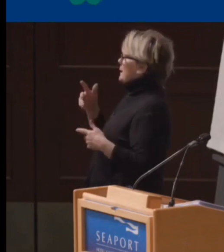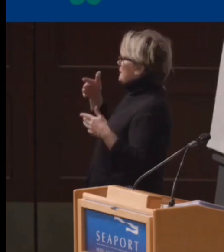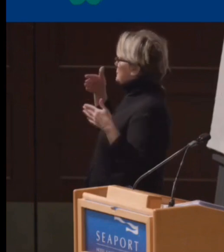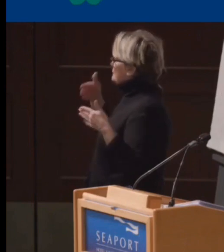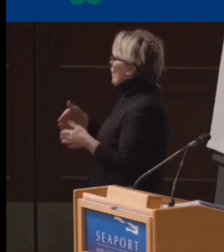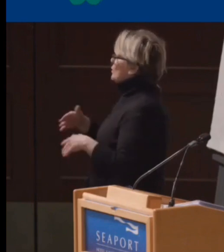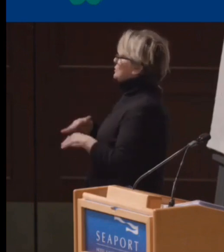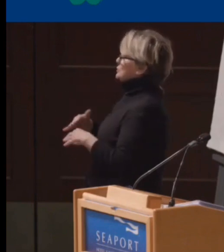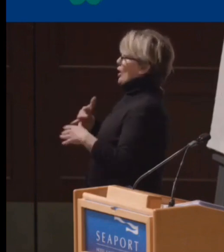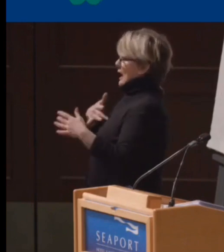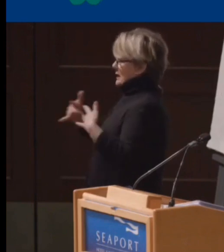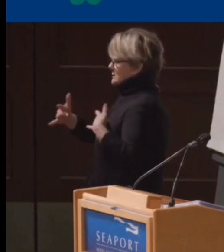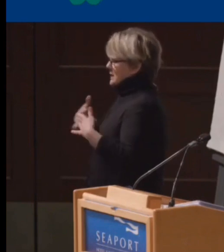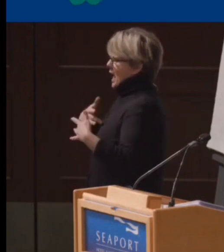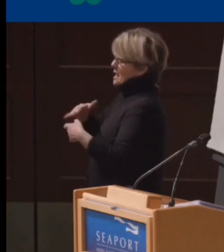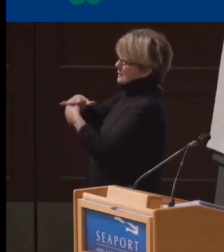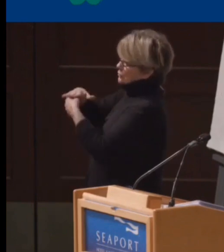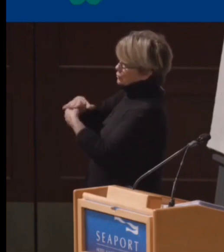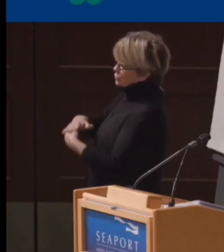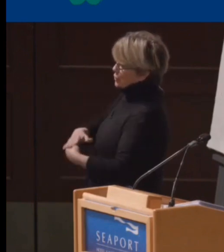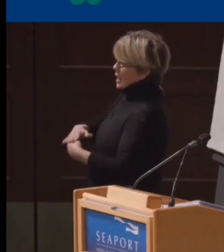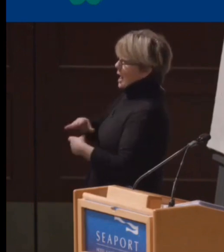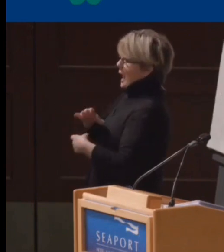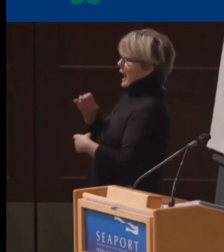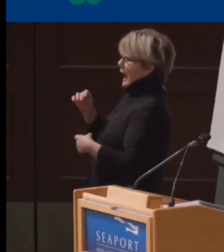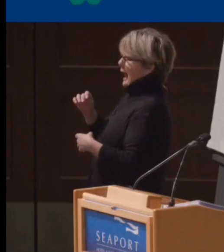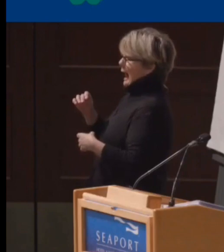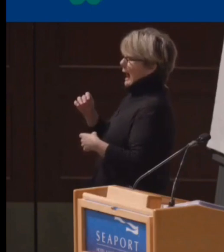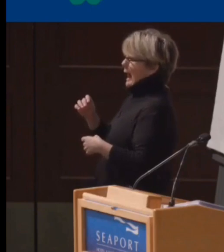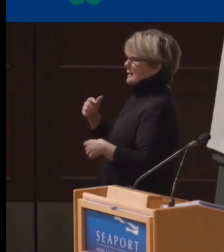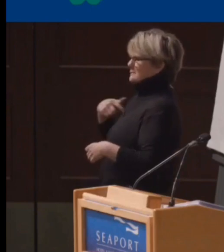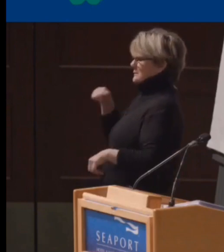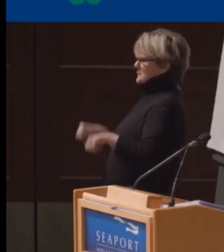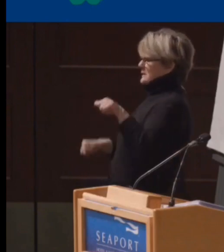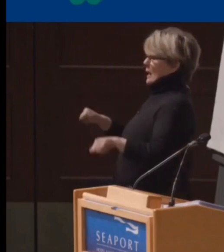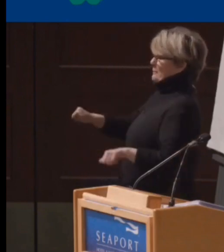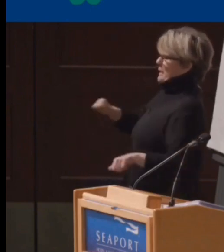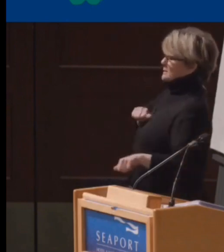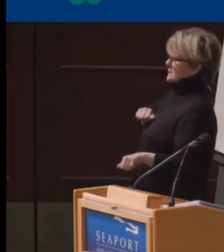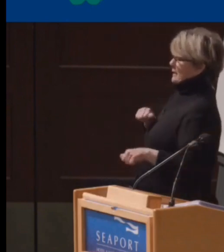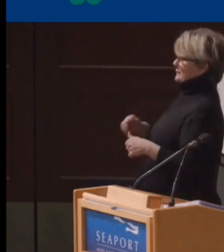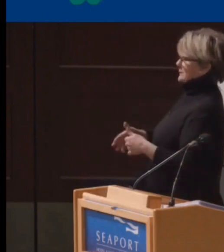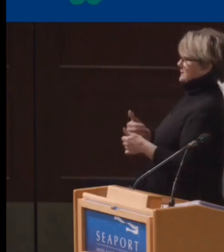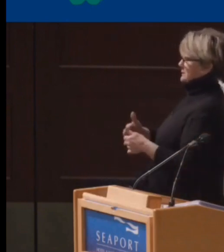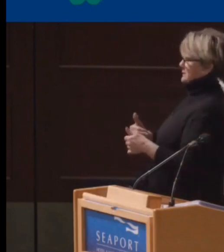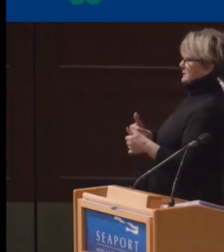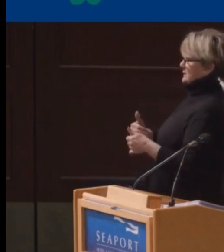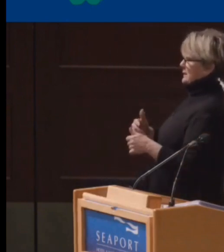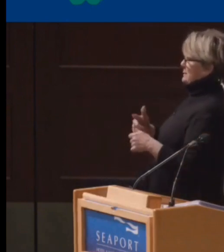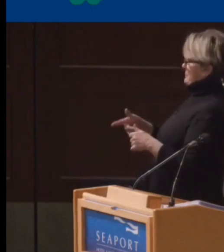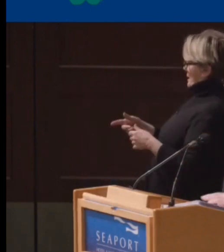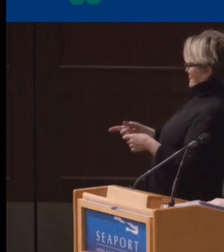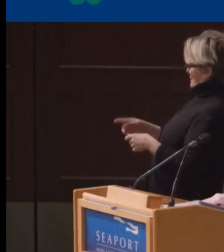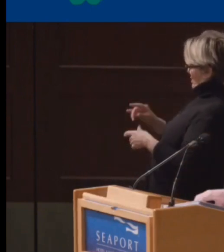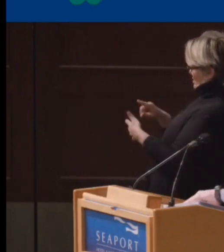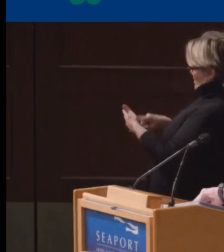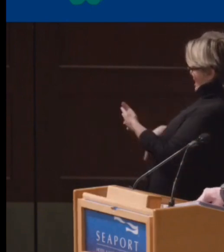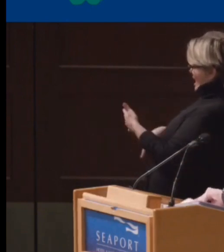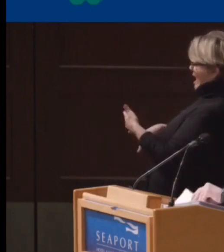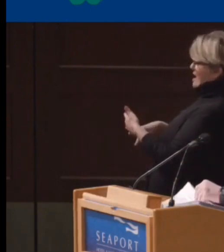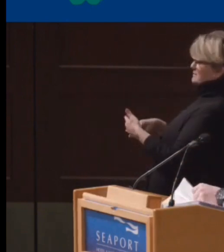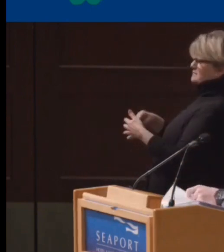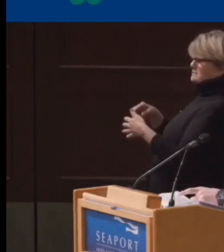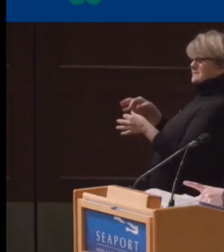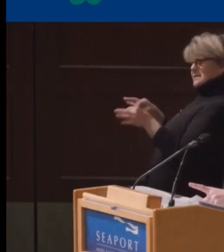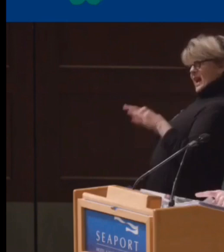stress, and I often struggle to trust my own judgment, but I do not let these challenges define me.